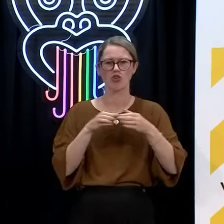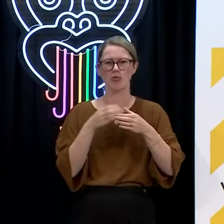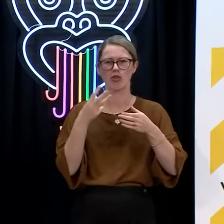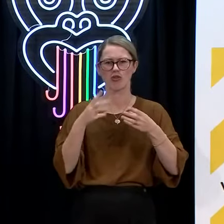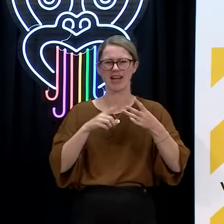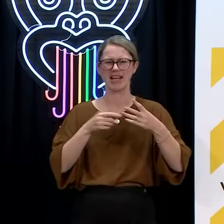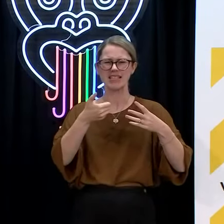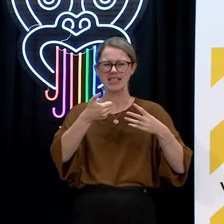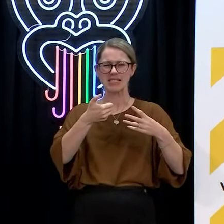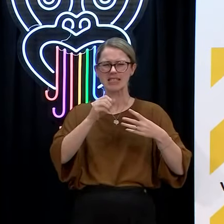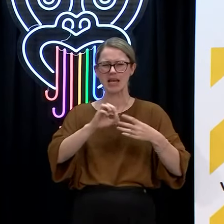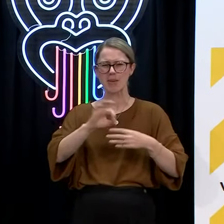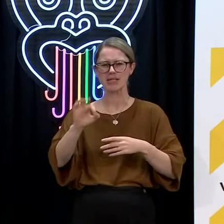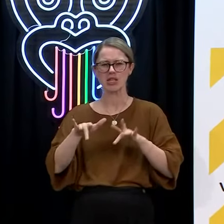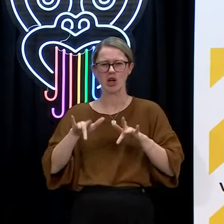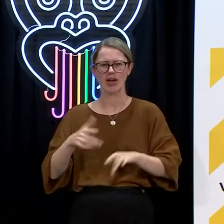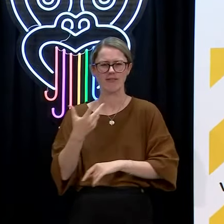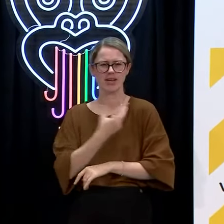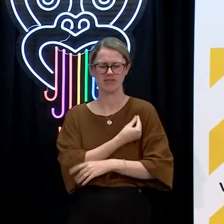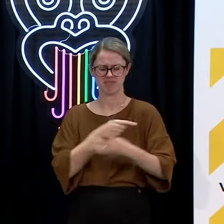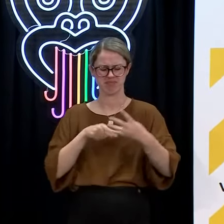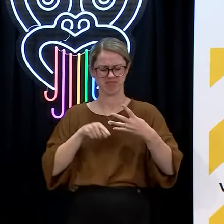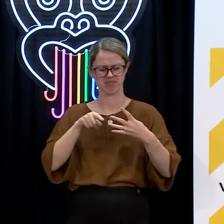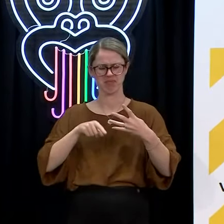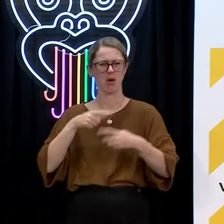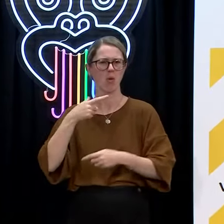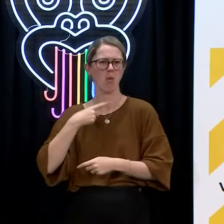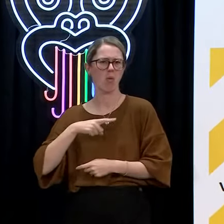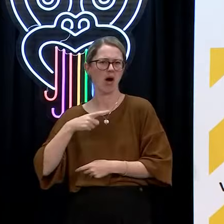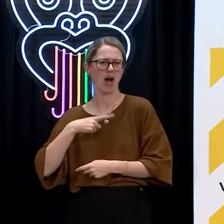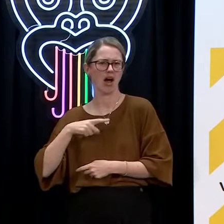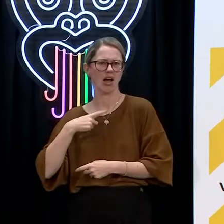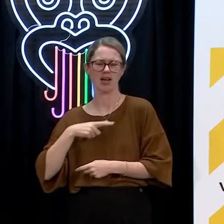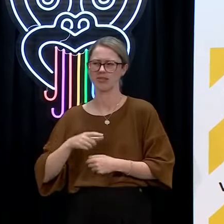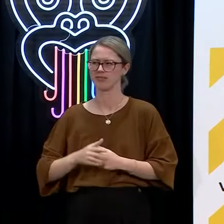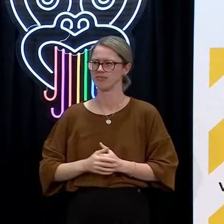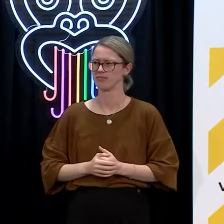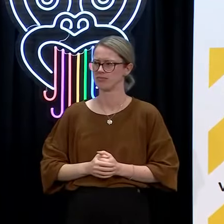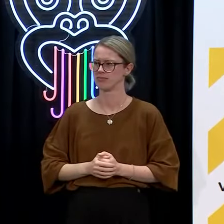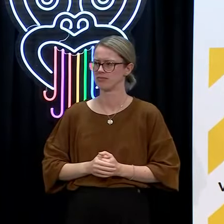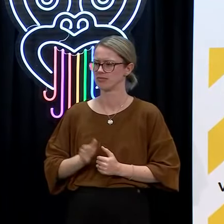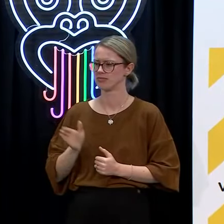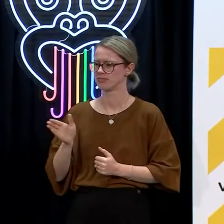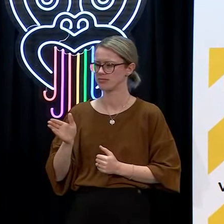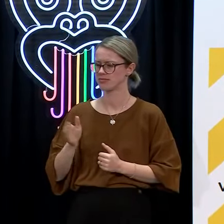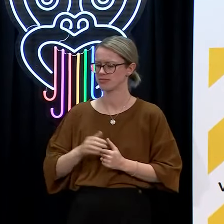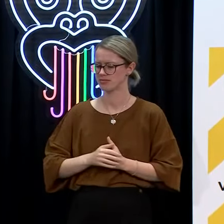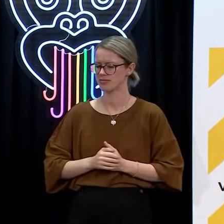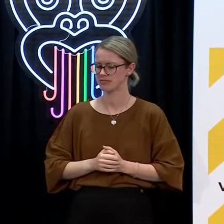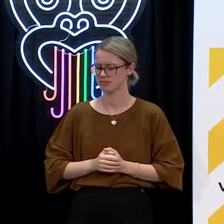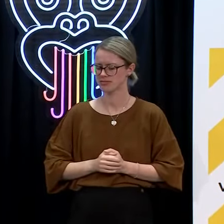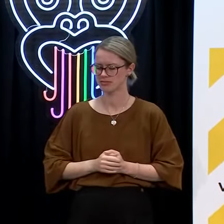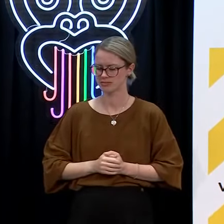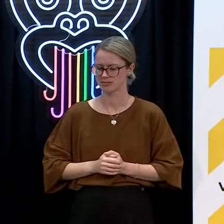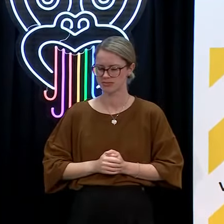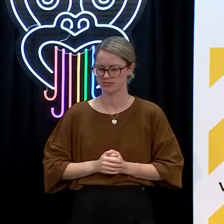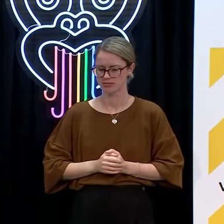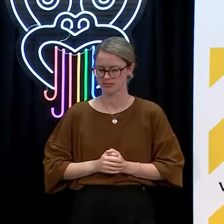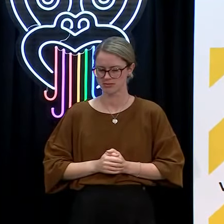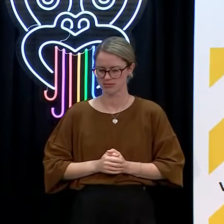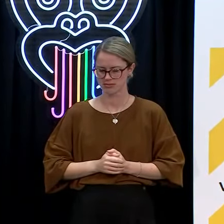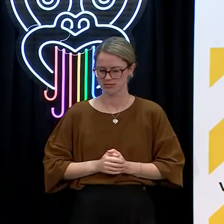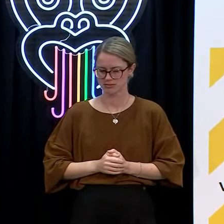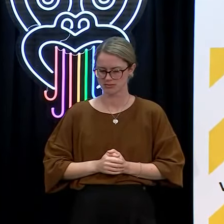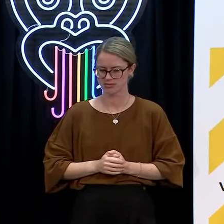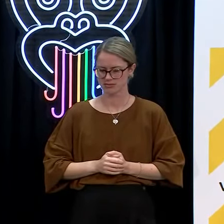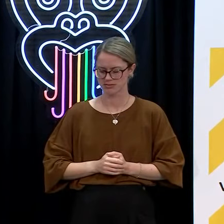Do you know why that might be, or have any concerns about that? Look, I think there's potentially some data issues in there,